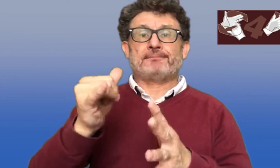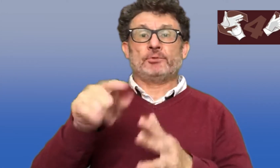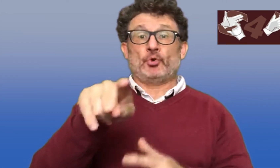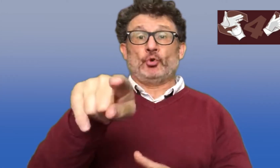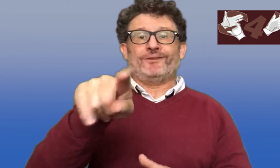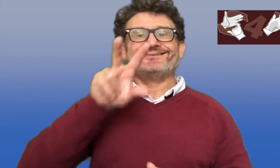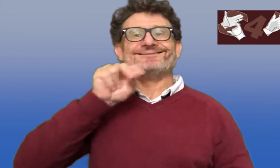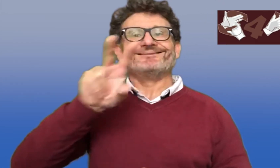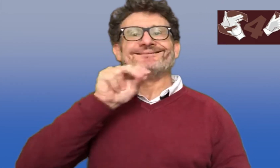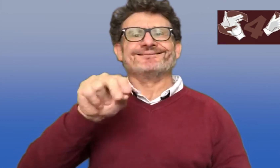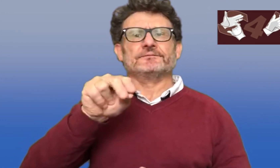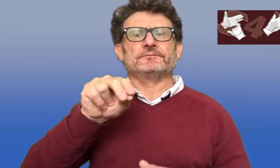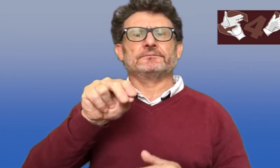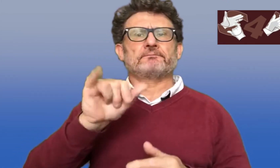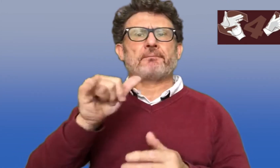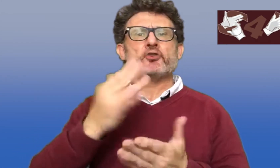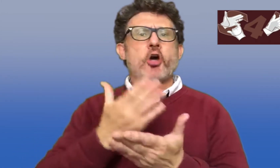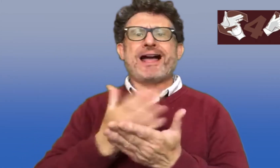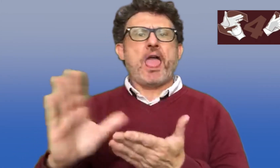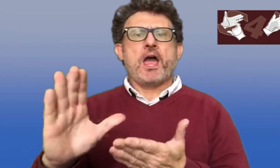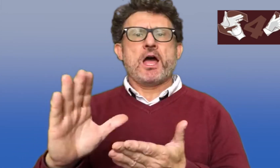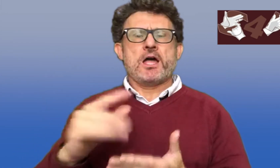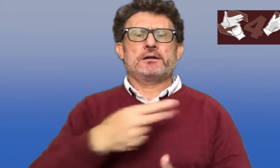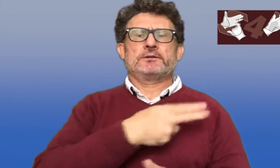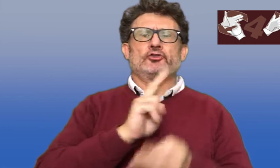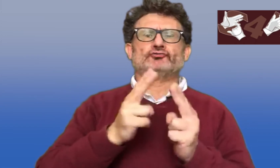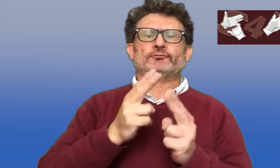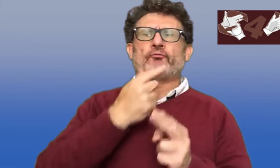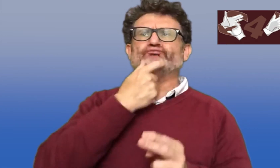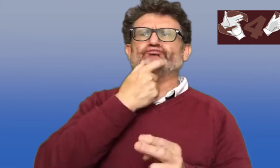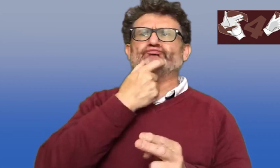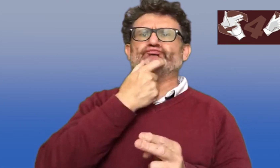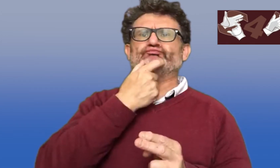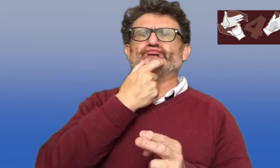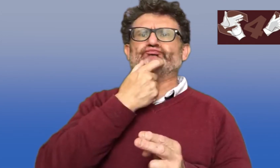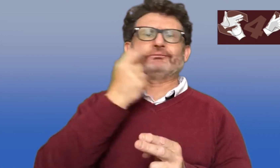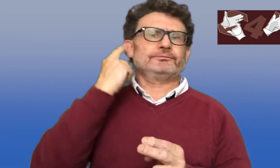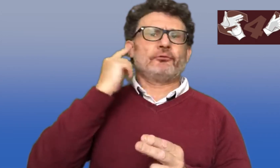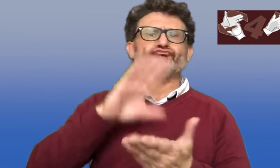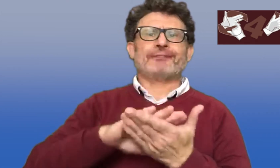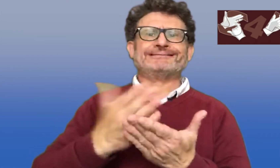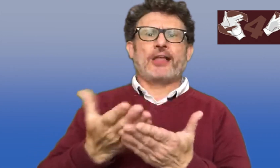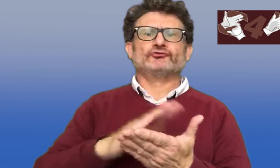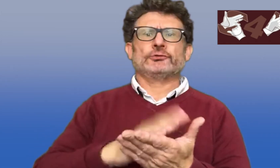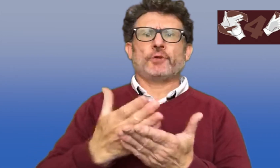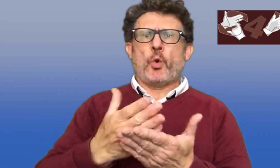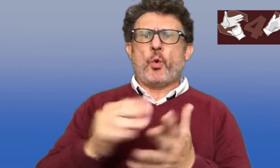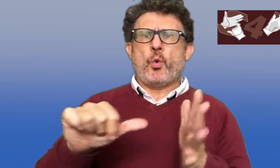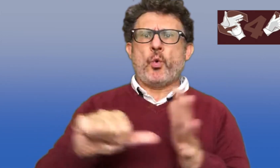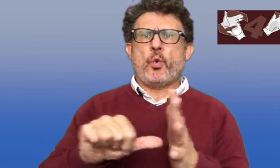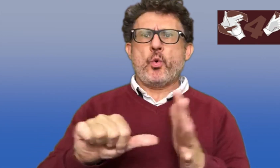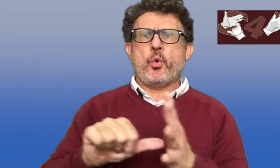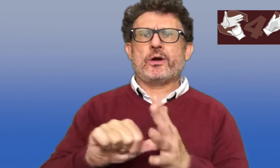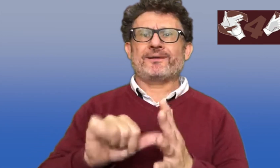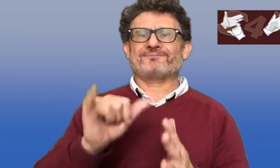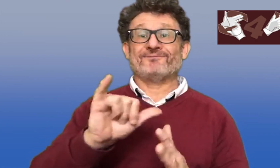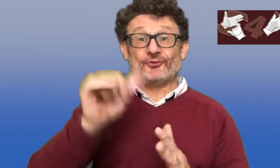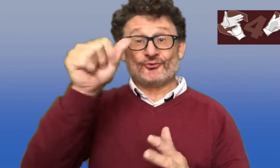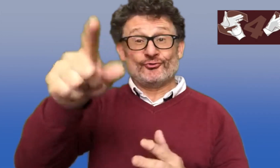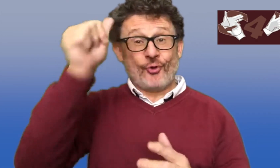the interpreter, when working, might not quite understand what's been said. As part of the interpretation process, it might be